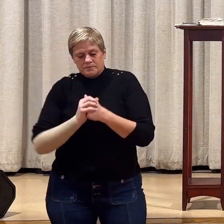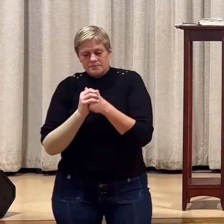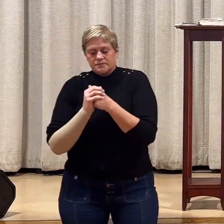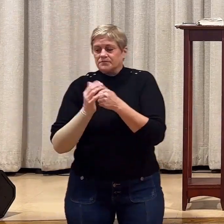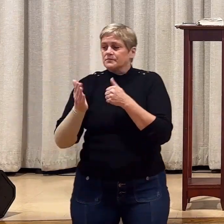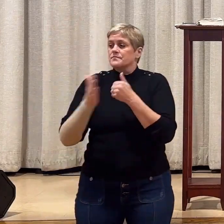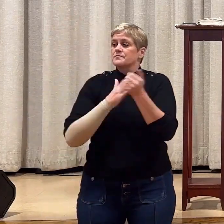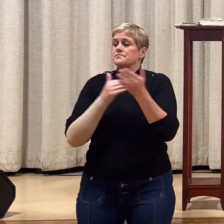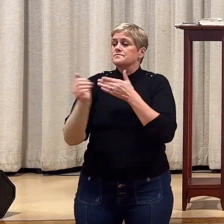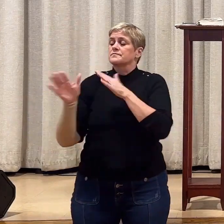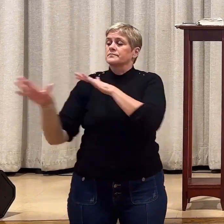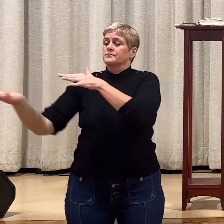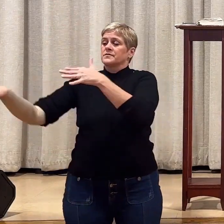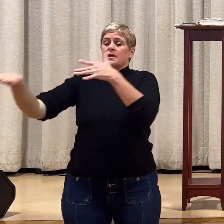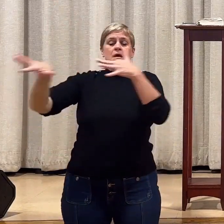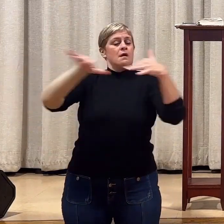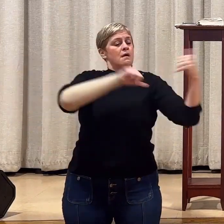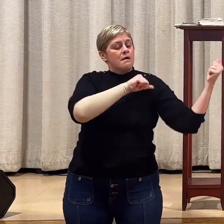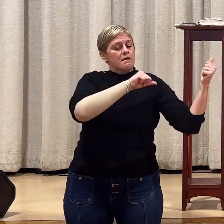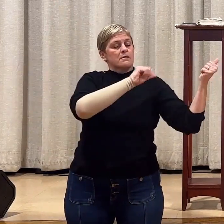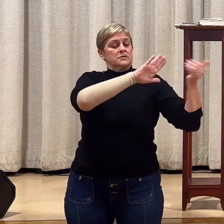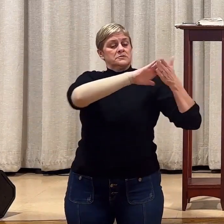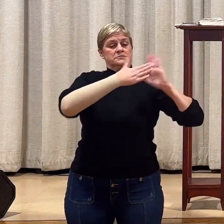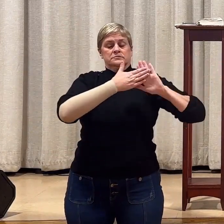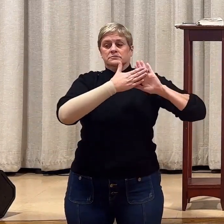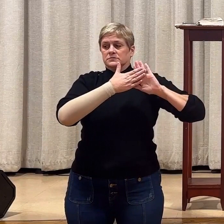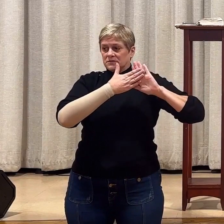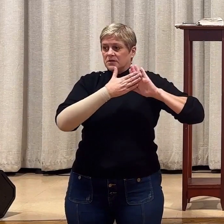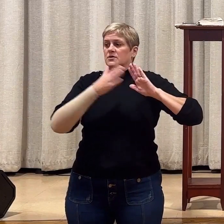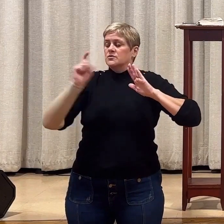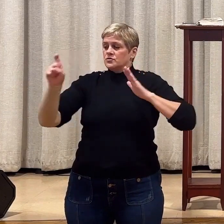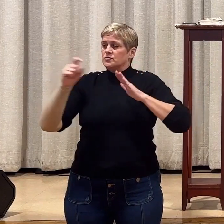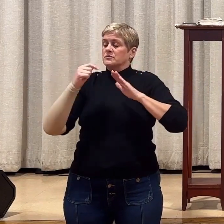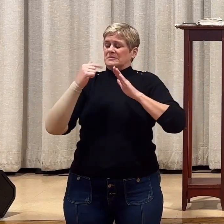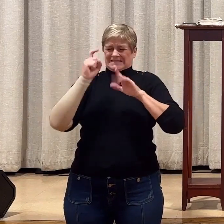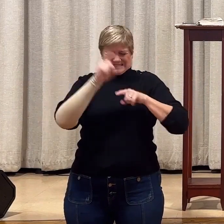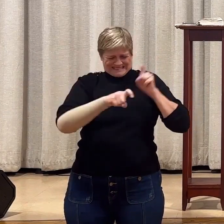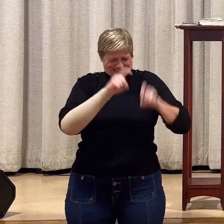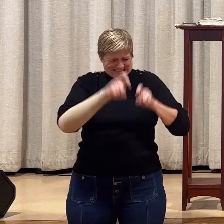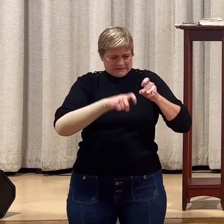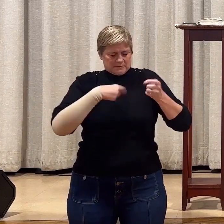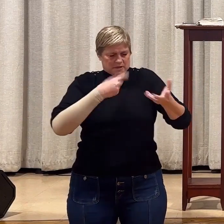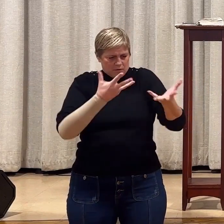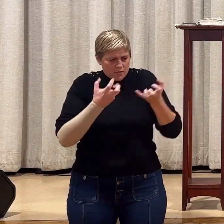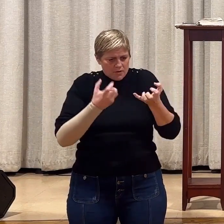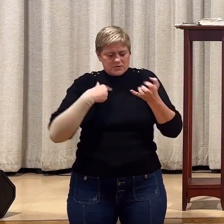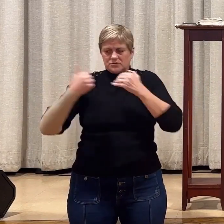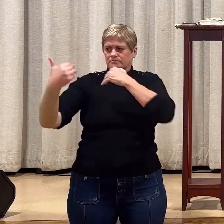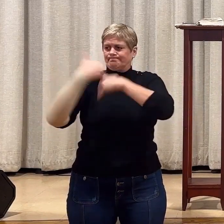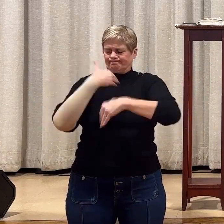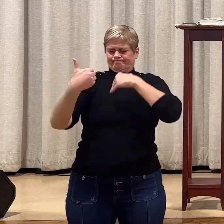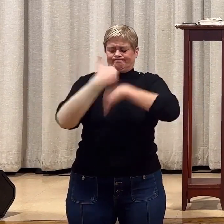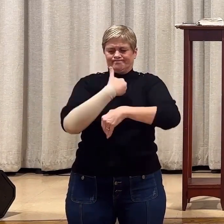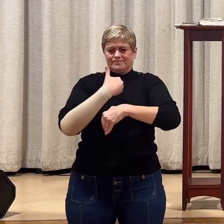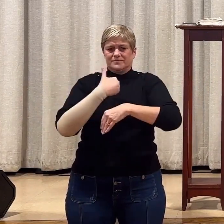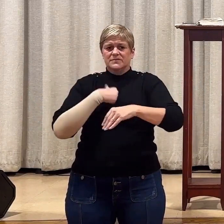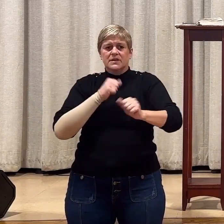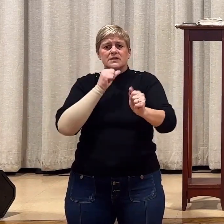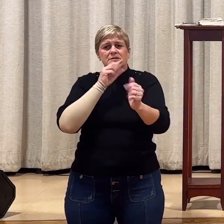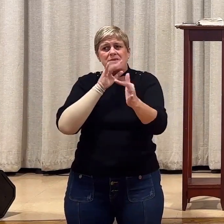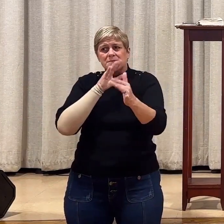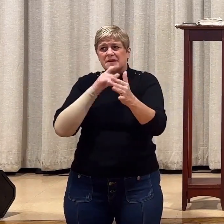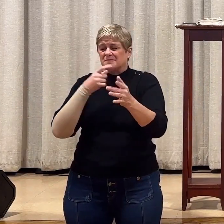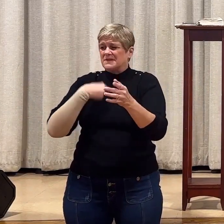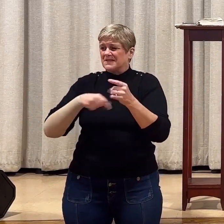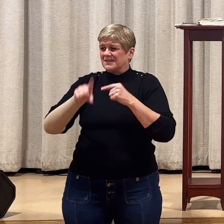Even when I left for Thessalonica, you sent me help for my needs once and again. Not that I'm speaking of being in